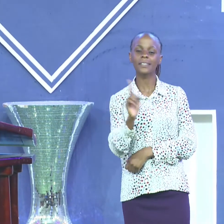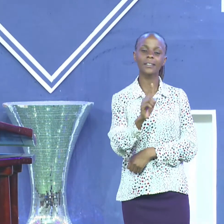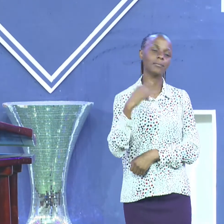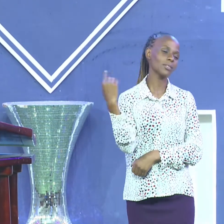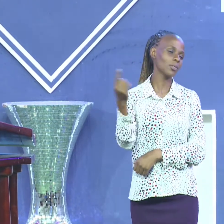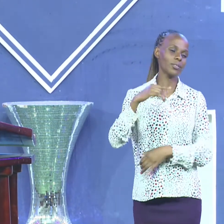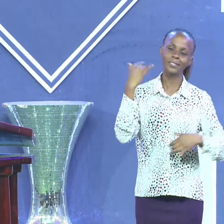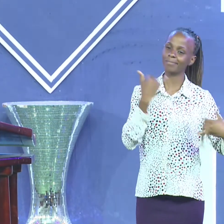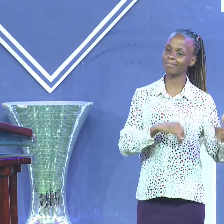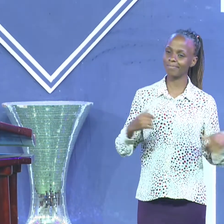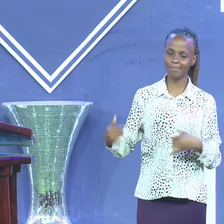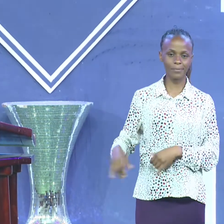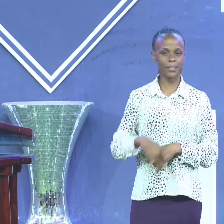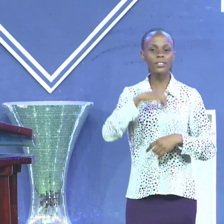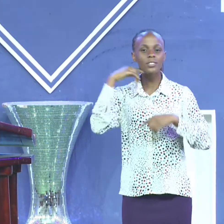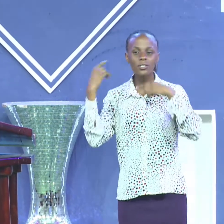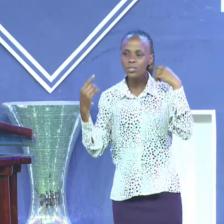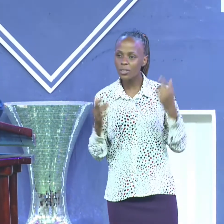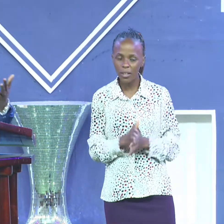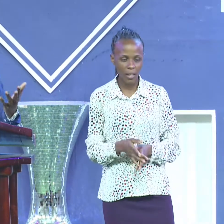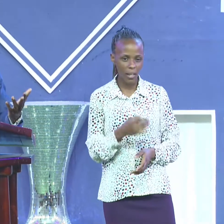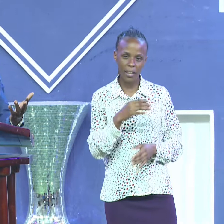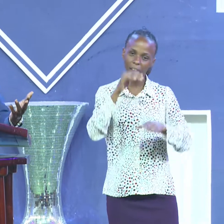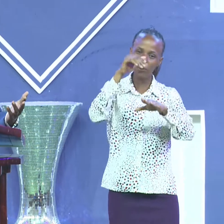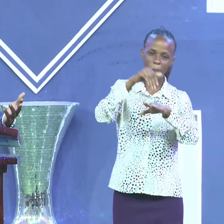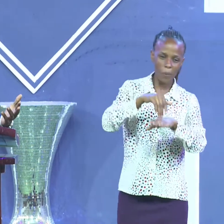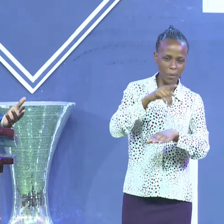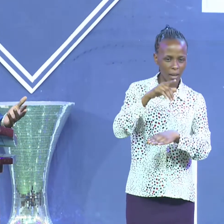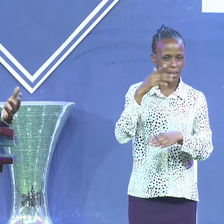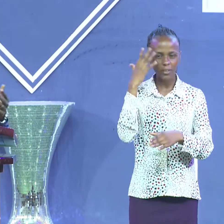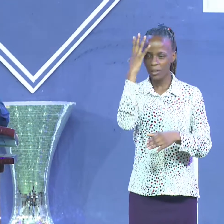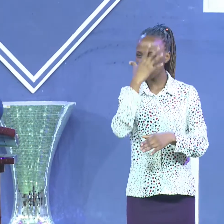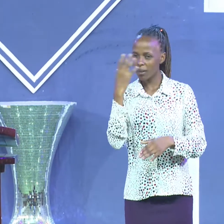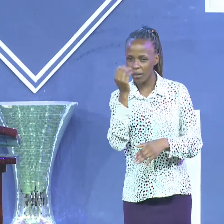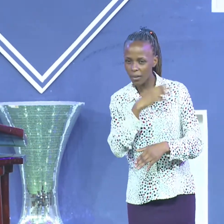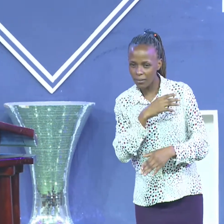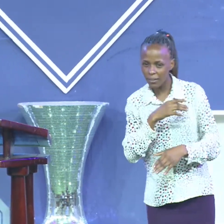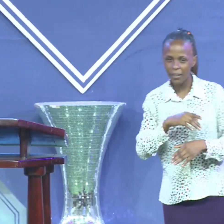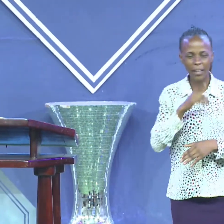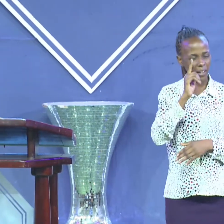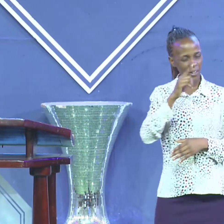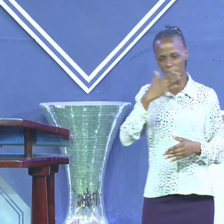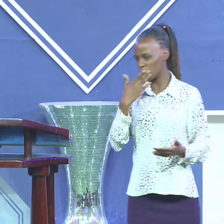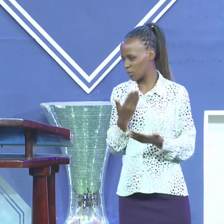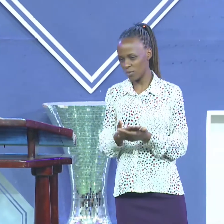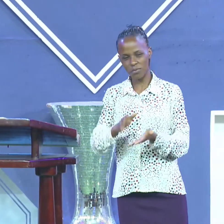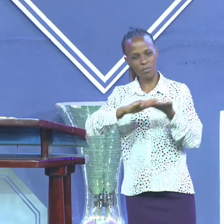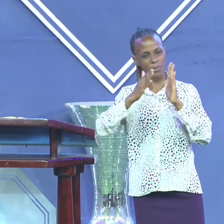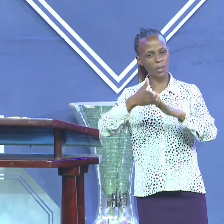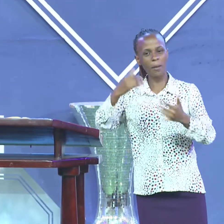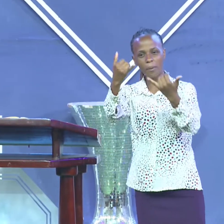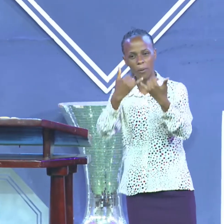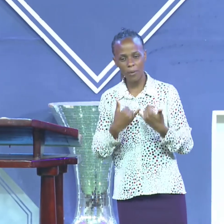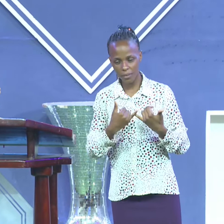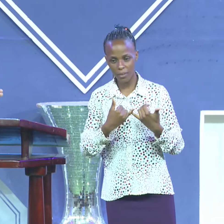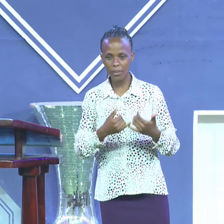But whoever comes to you is just joking. They just say, you look beautiful. You know you look good to be a